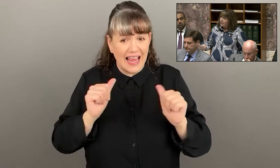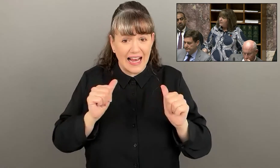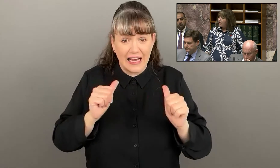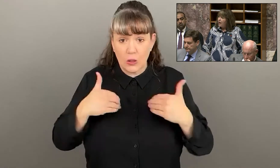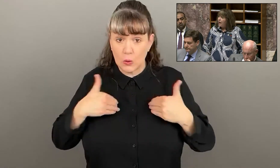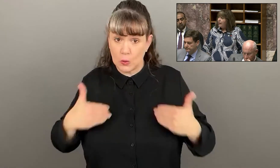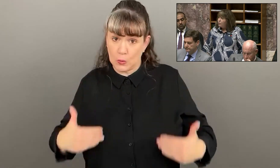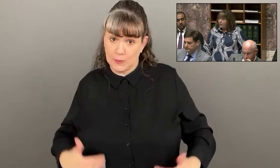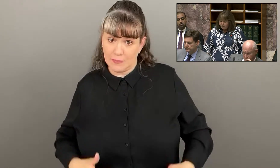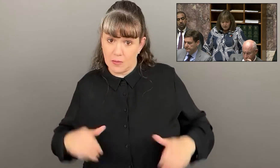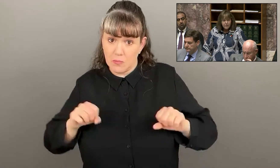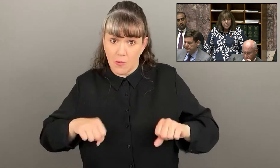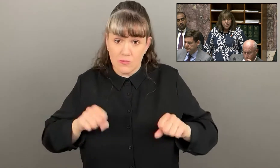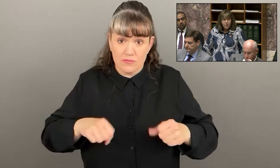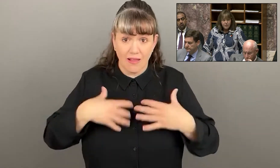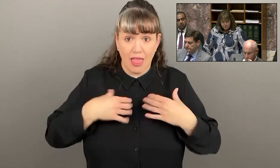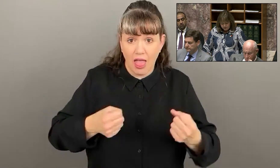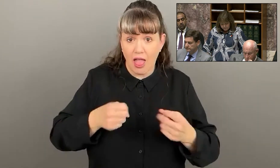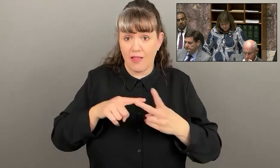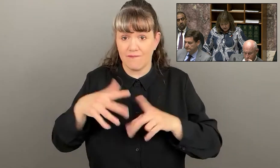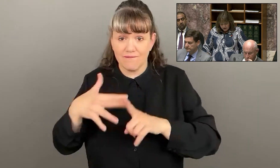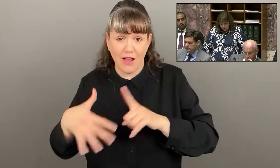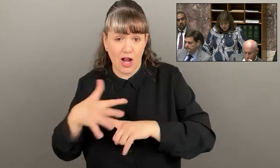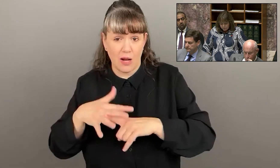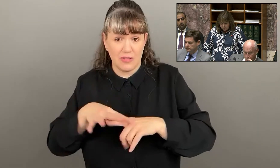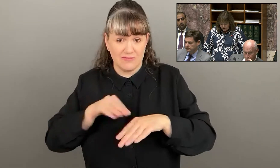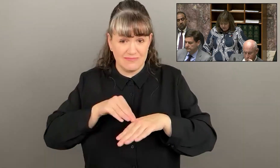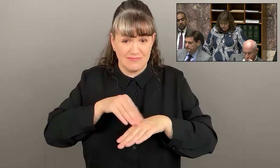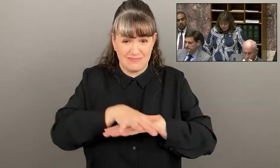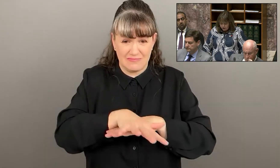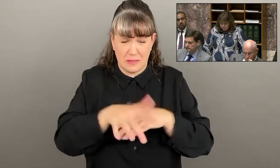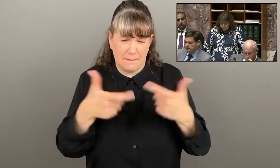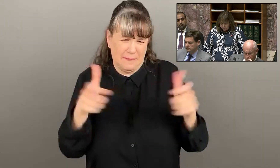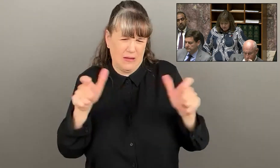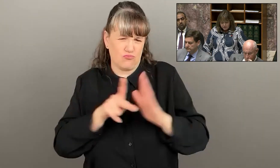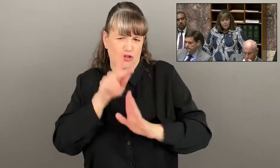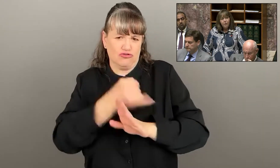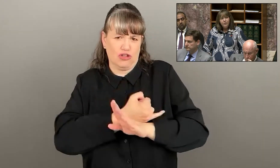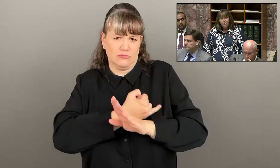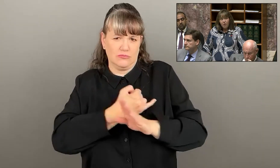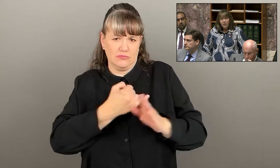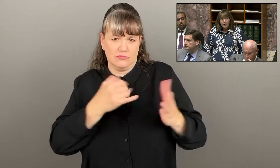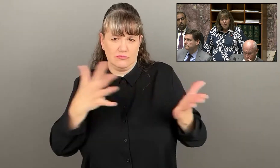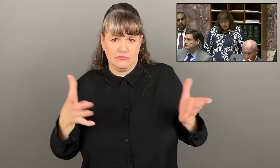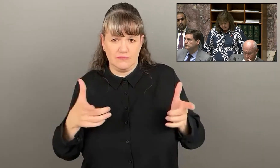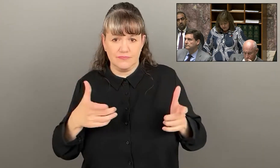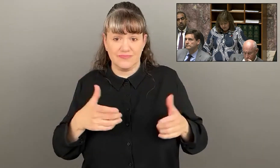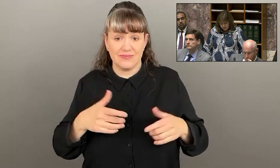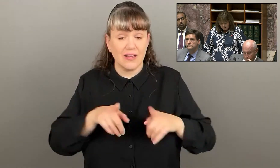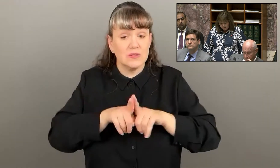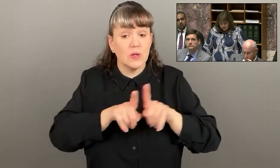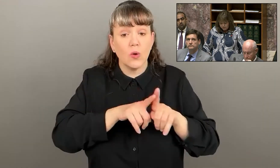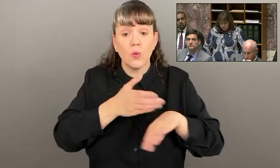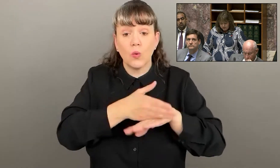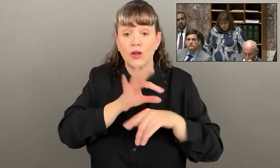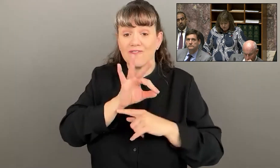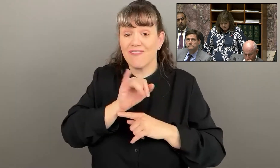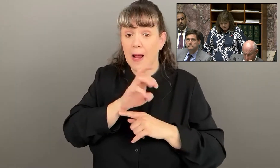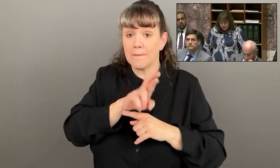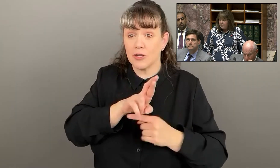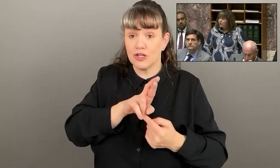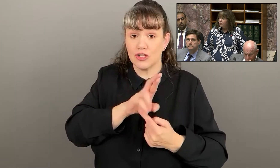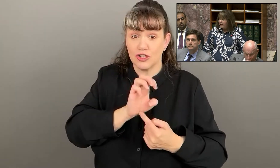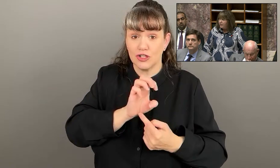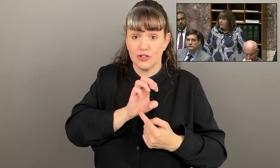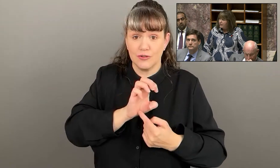as this, and Woodfibre is no different. To protect the environment and to support a strong economy, our government